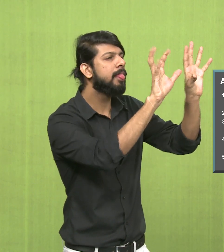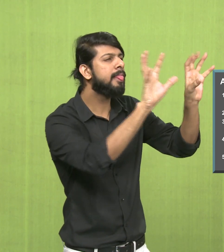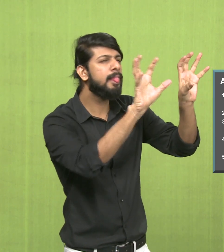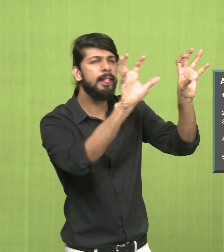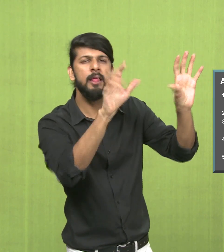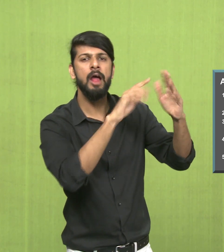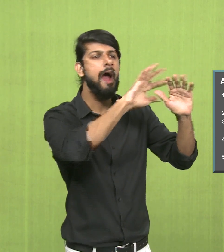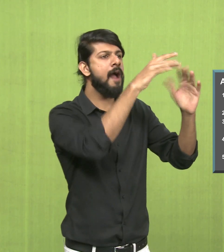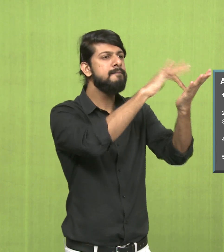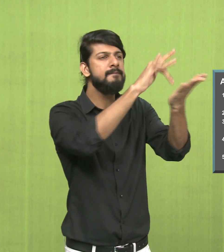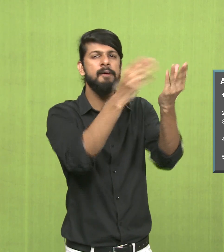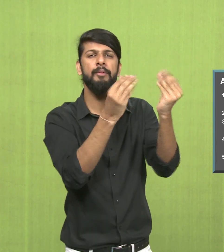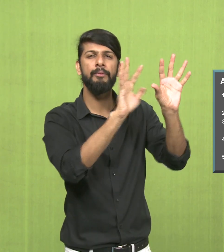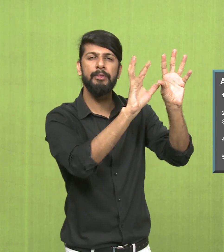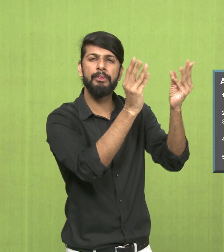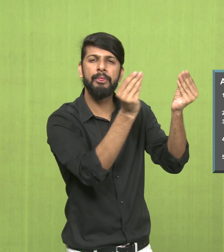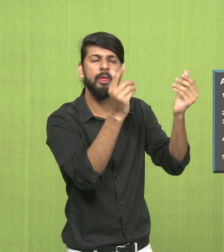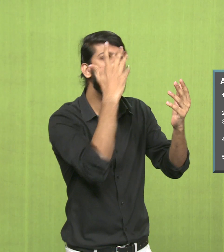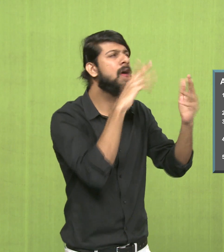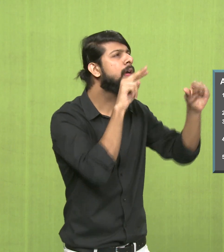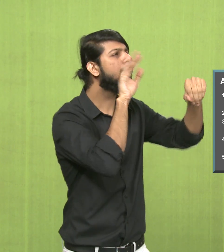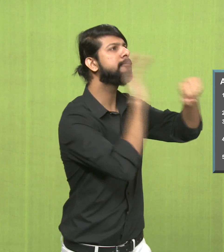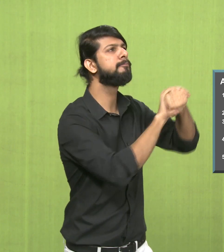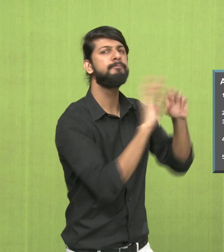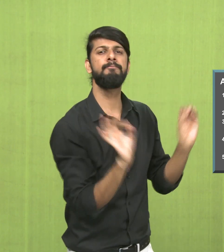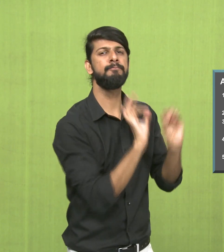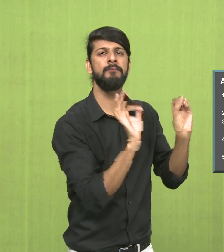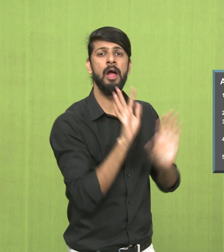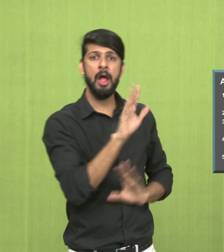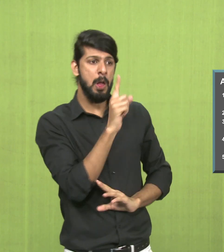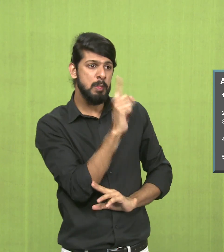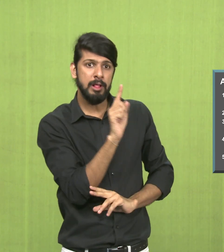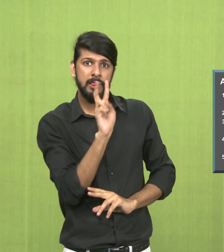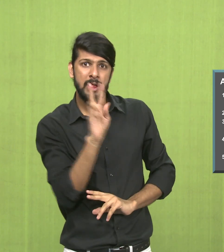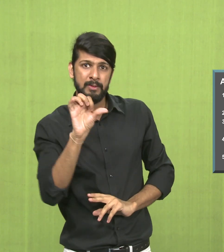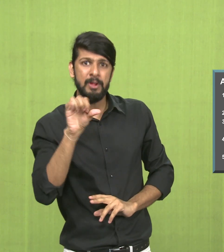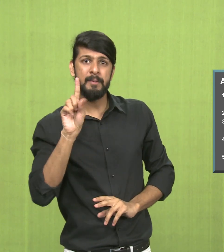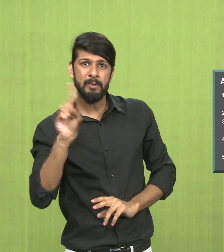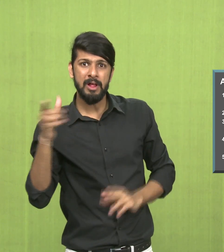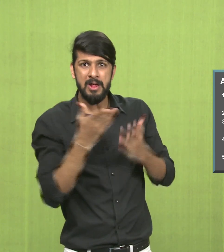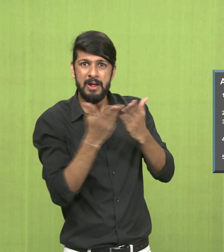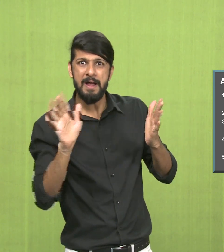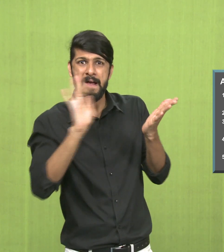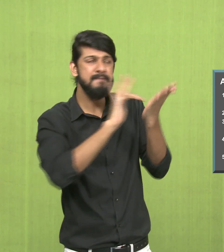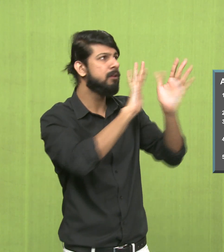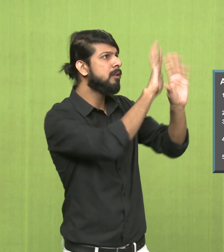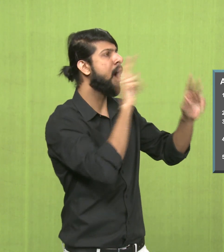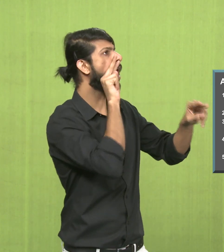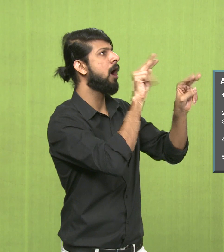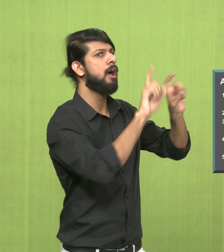have been lost or cannot be discerned, are not seen clearly. But the ones in 1, 2,